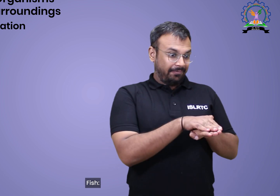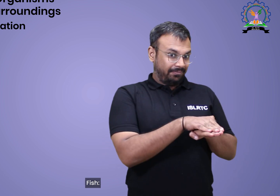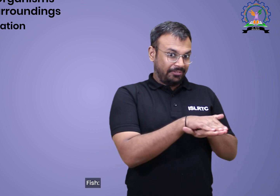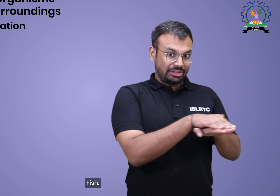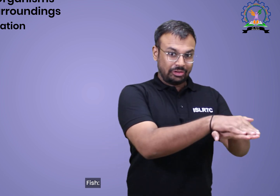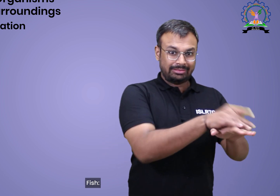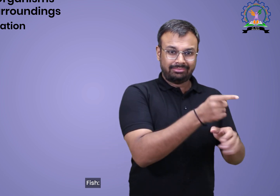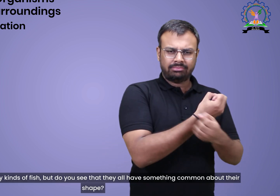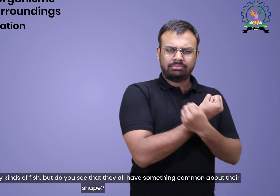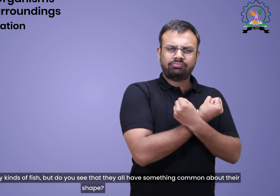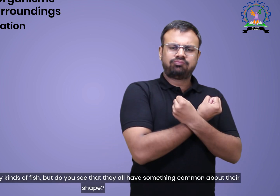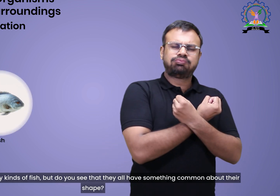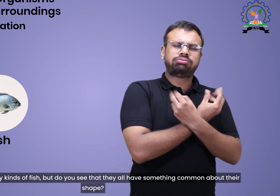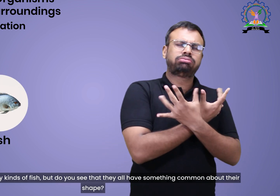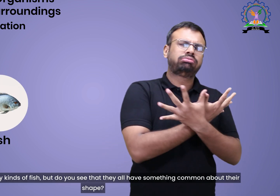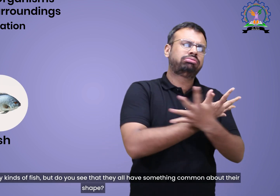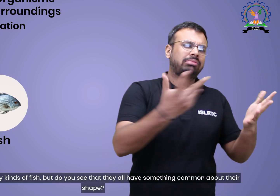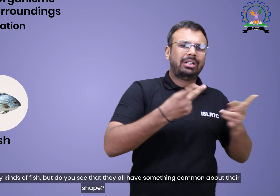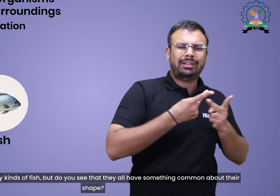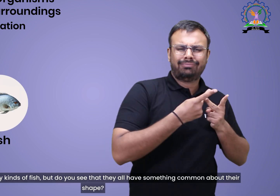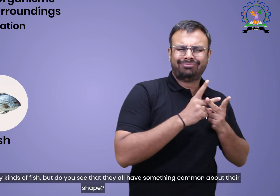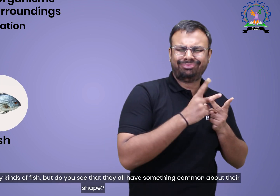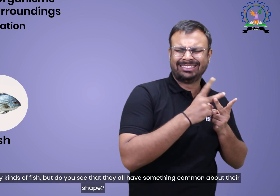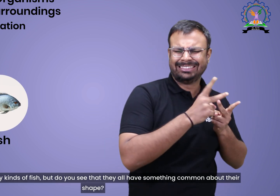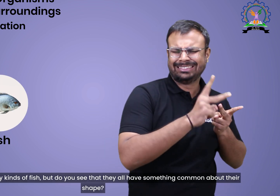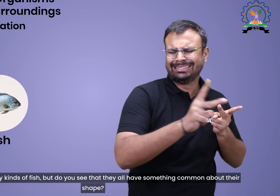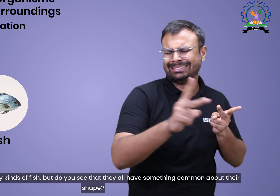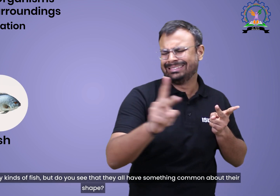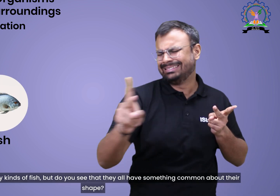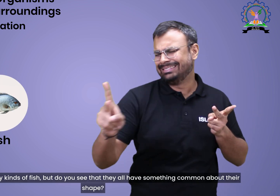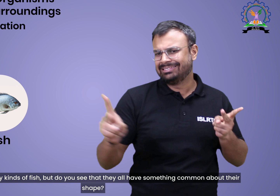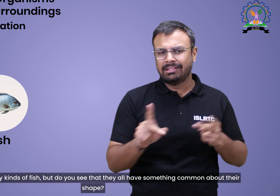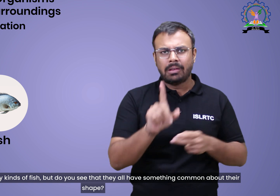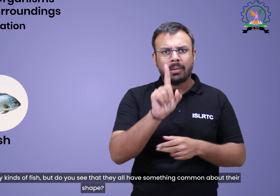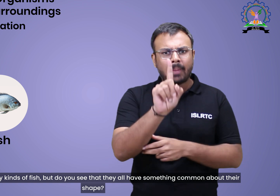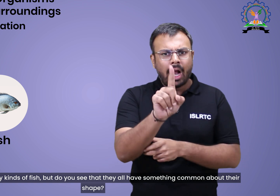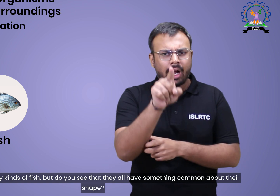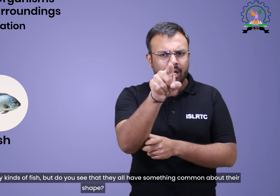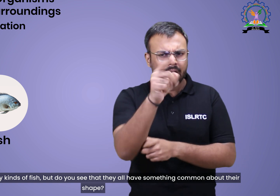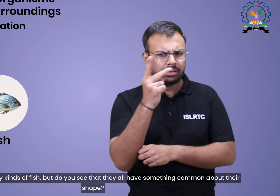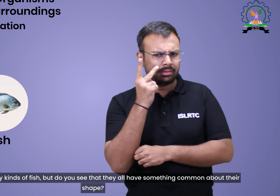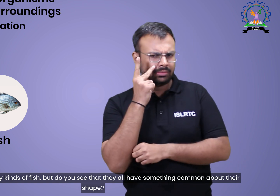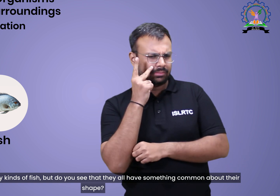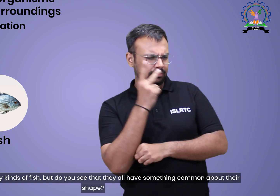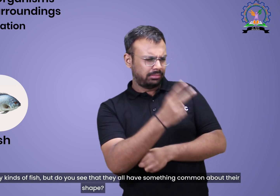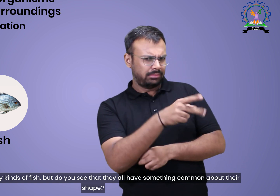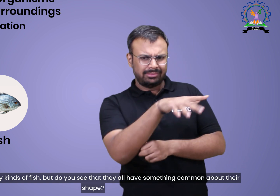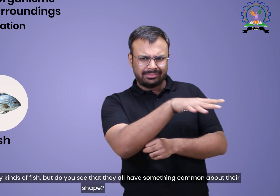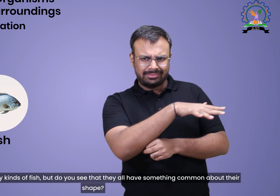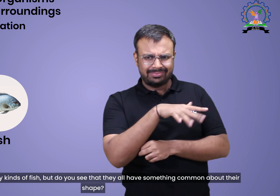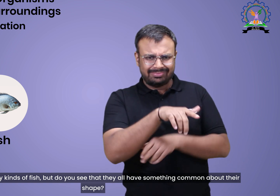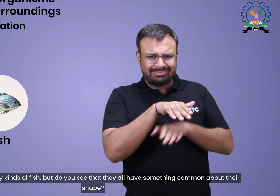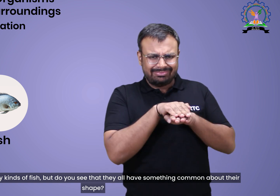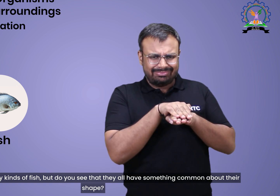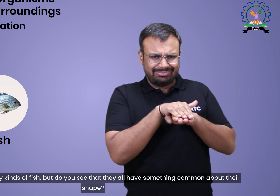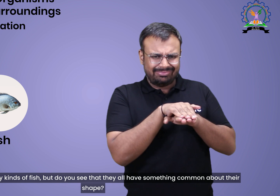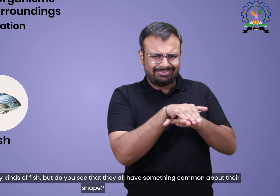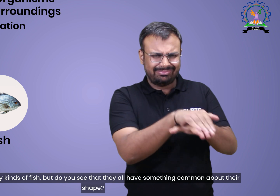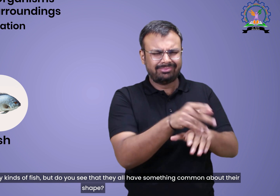Fish. There are so many kinds of fish, but do you see that they all have something common about their shape?